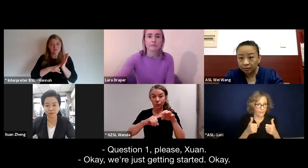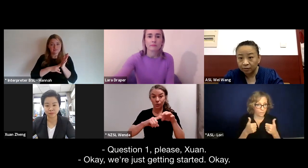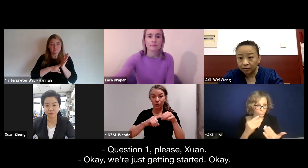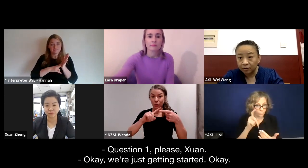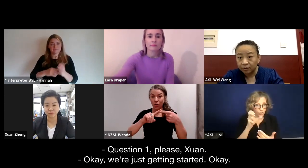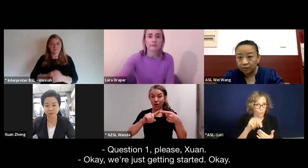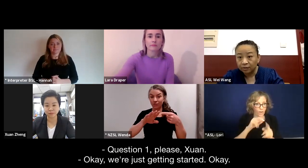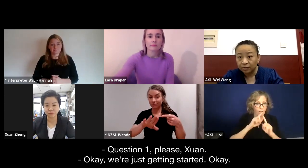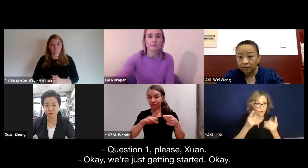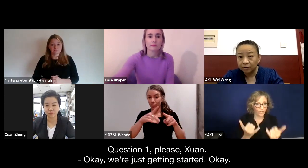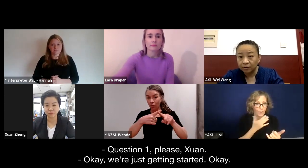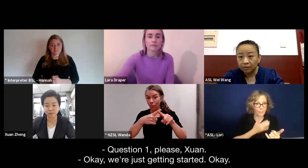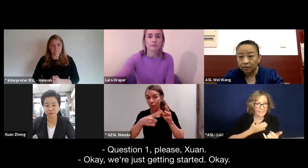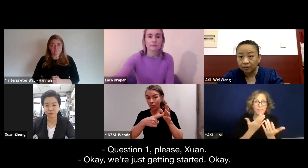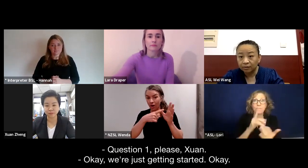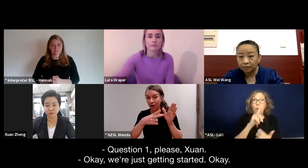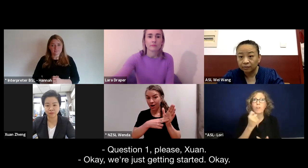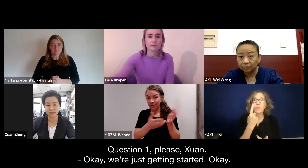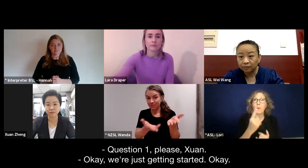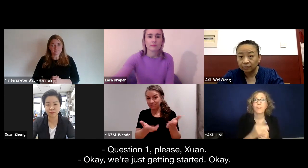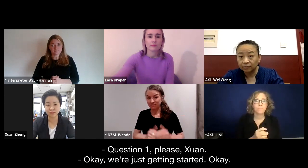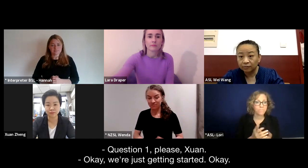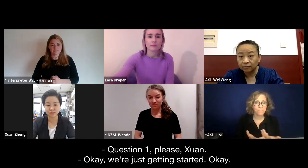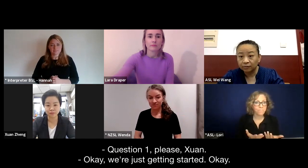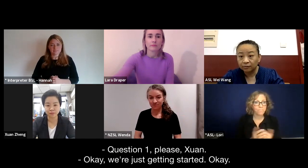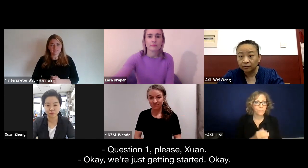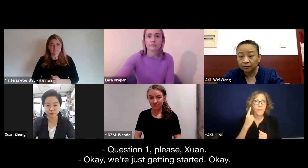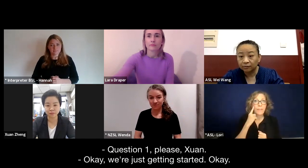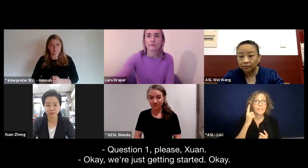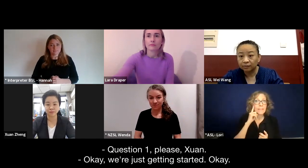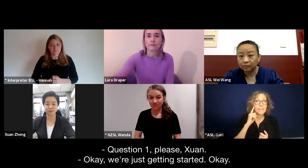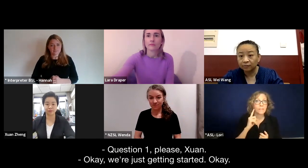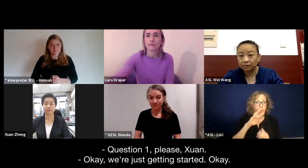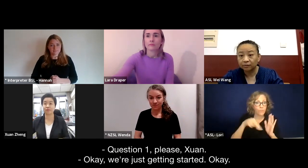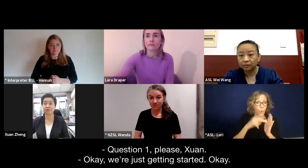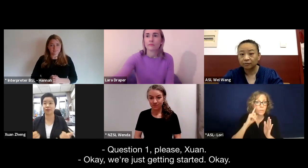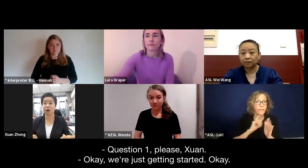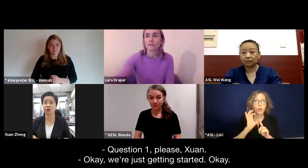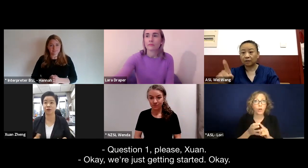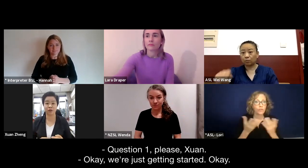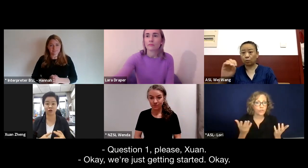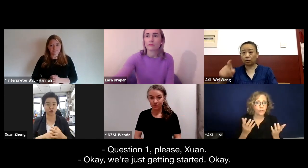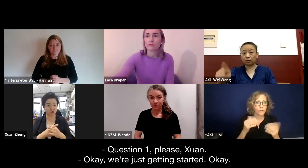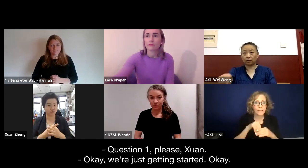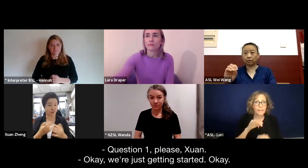Question one, Juan.